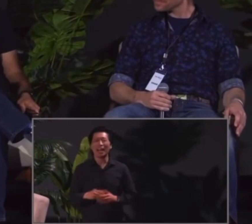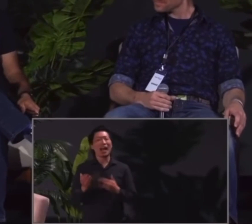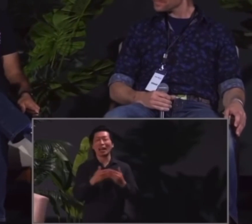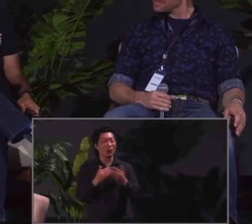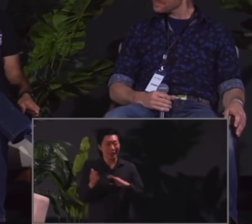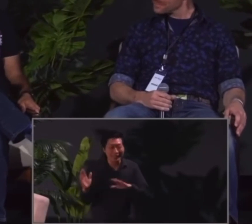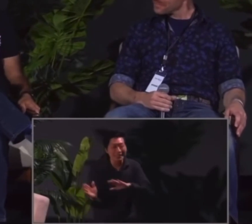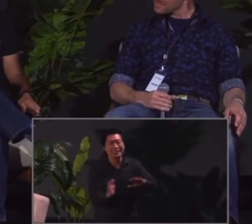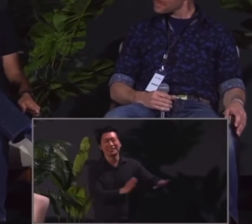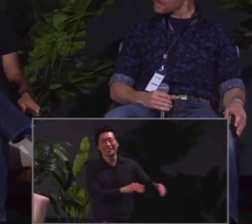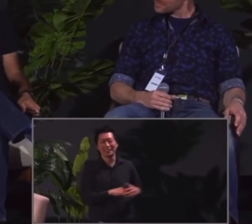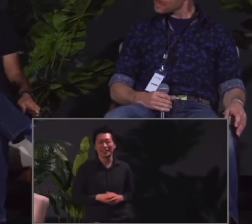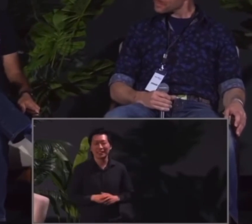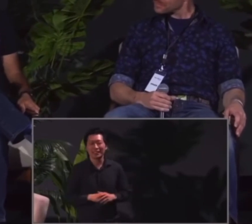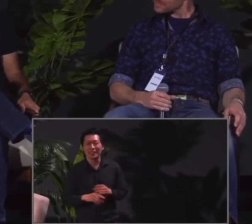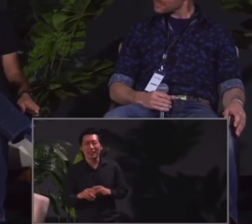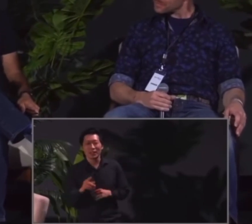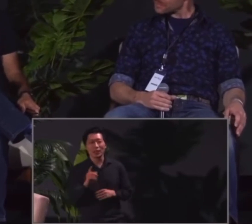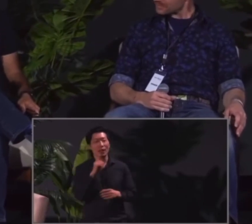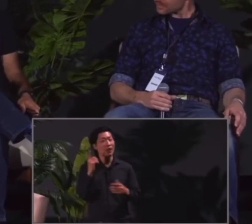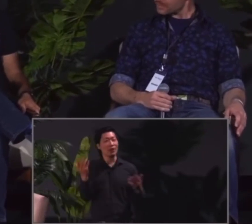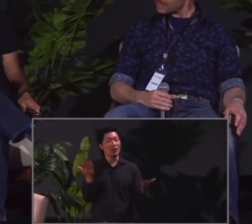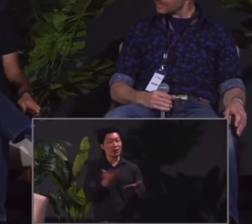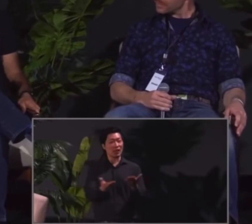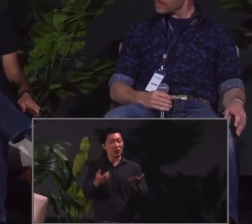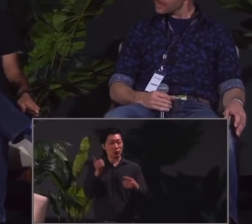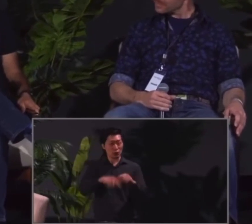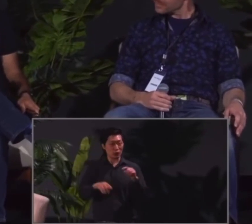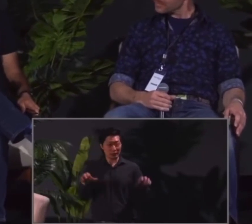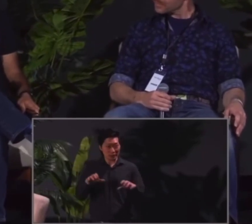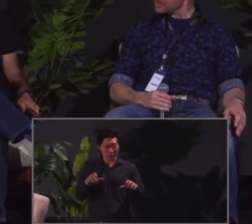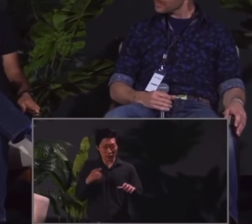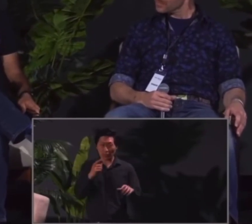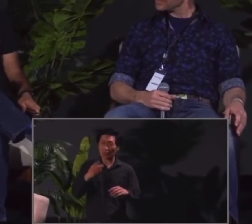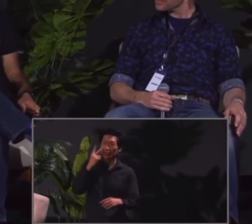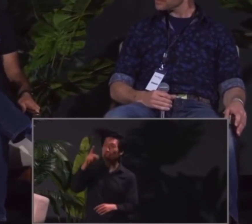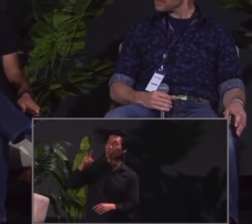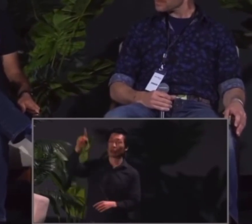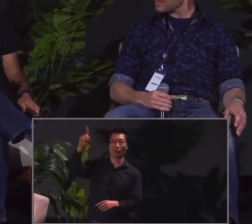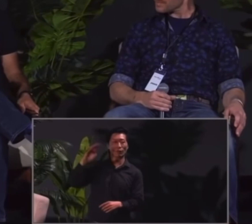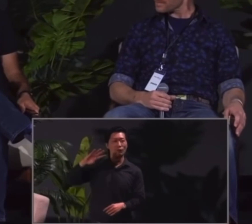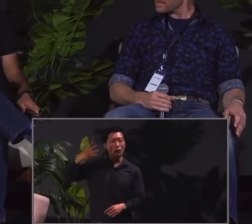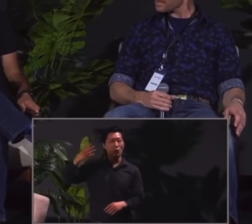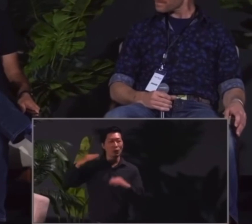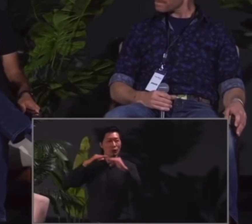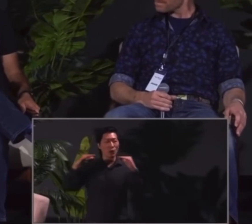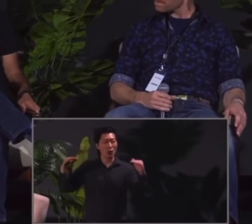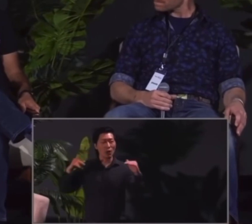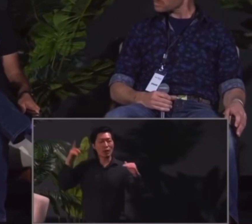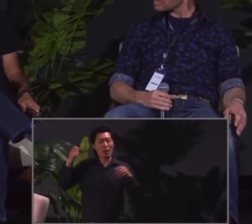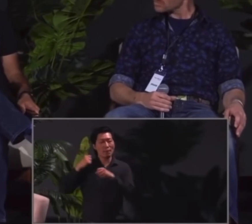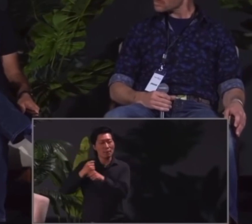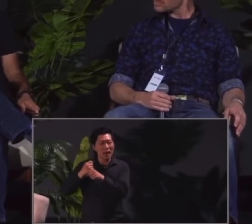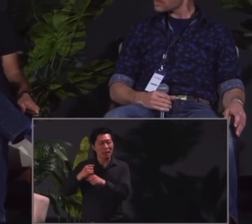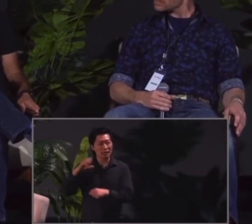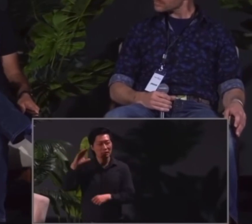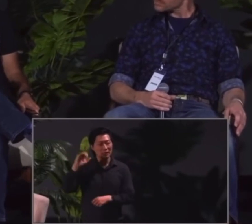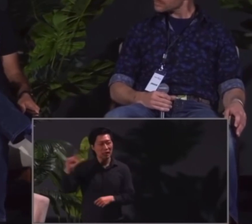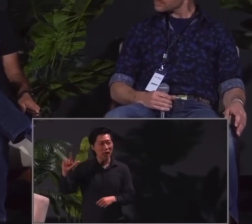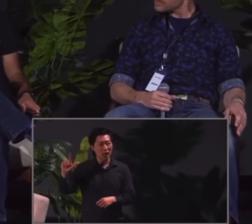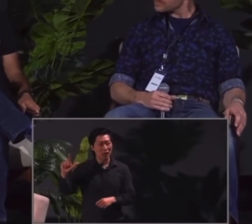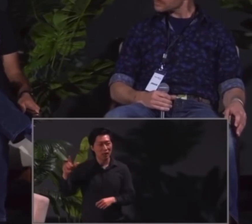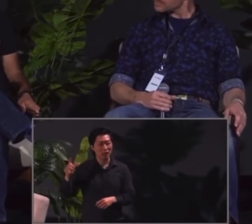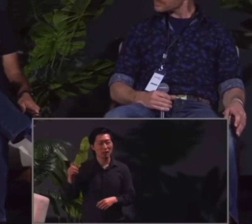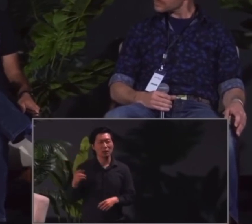Anyways, the thing that you couldn't see was to get to the fourth floor. The fourth floor is where they make the cells, and they make